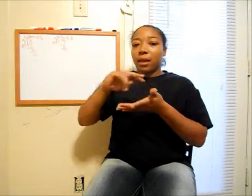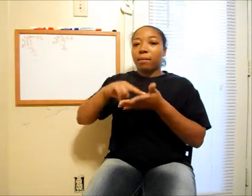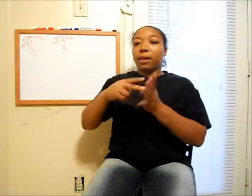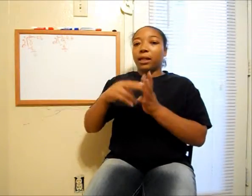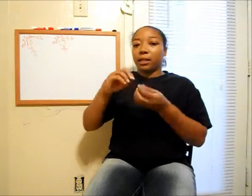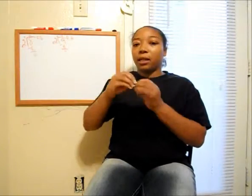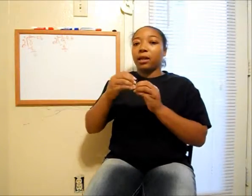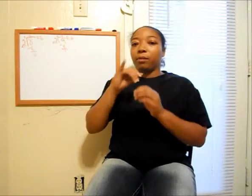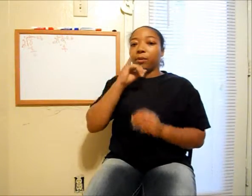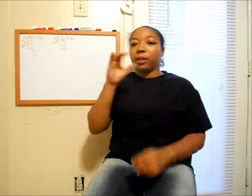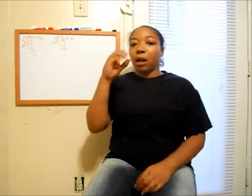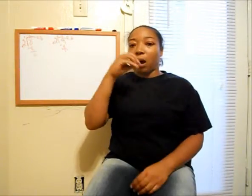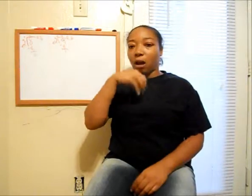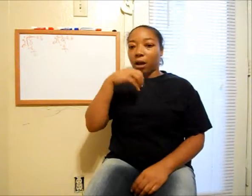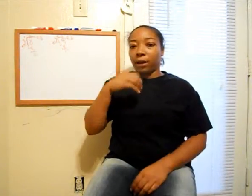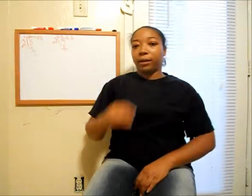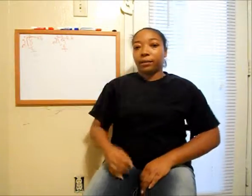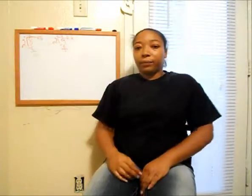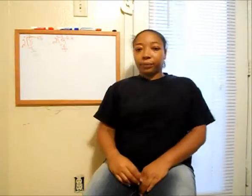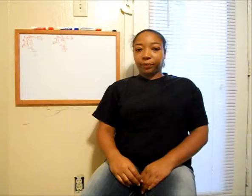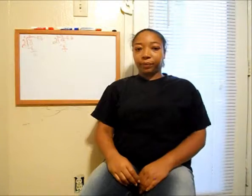That means the number is odd.